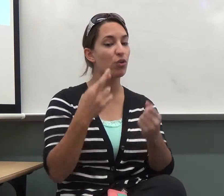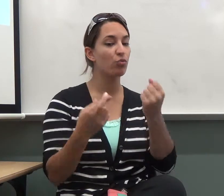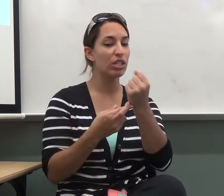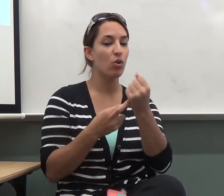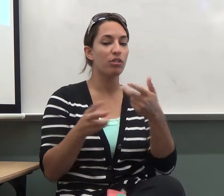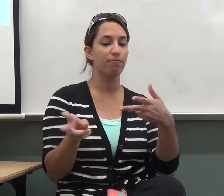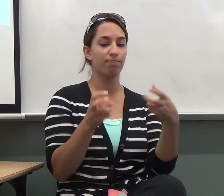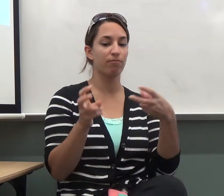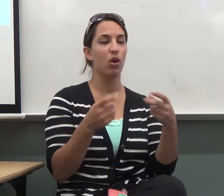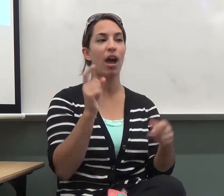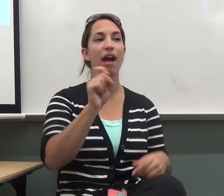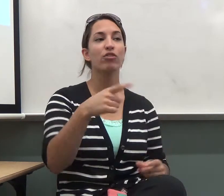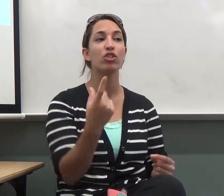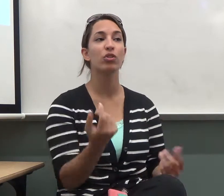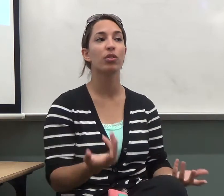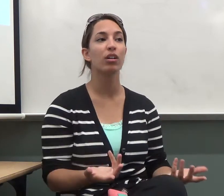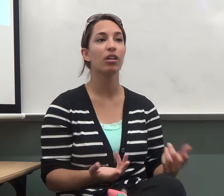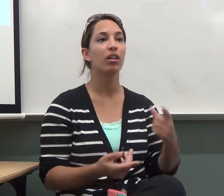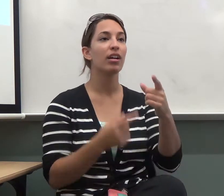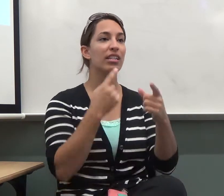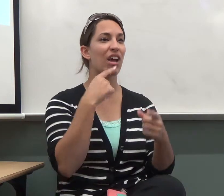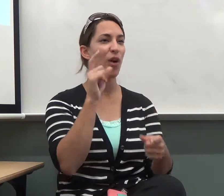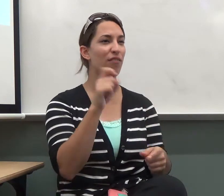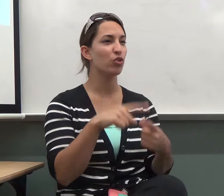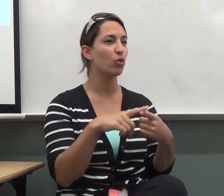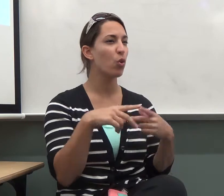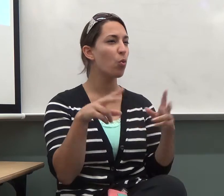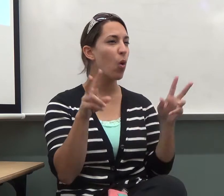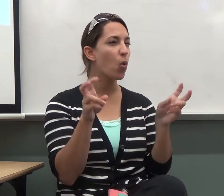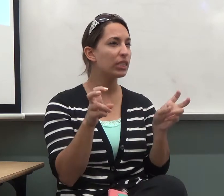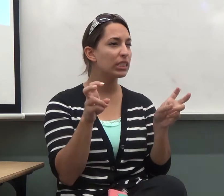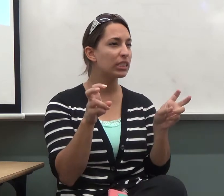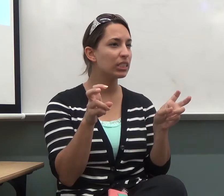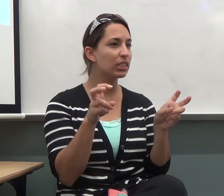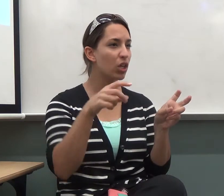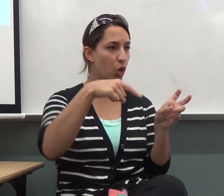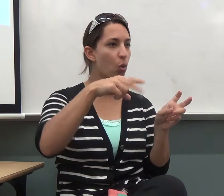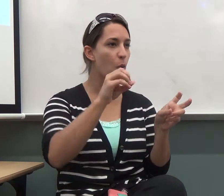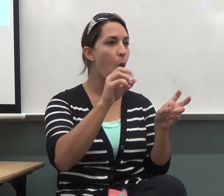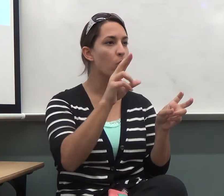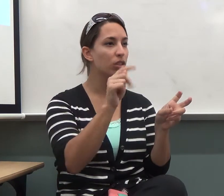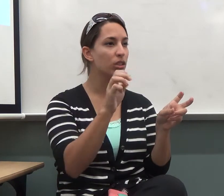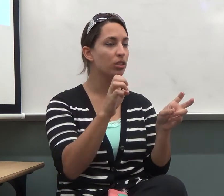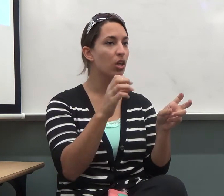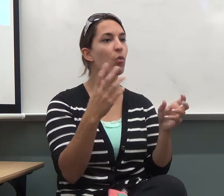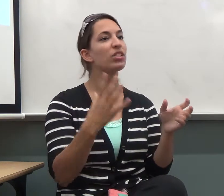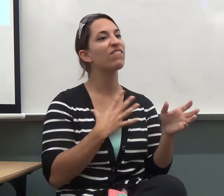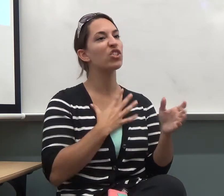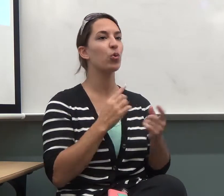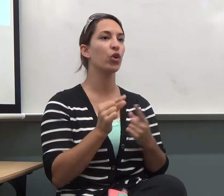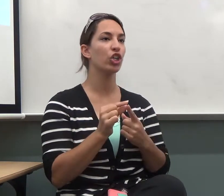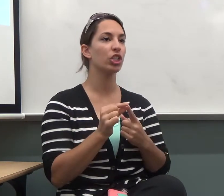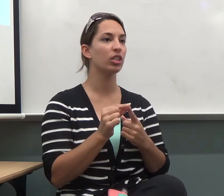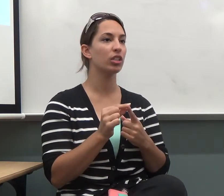to quote it. Quote. What do we call those? What's the official word for something we take from a